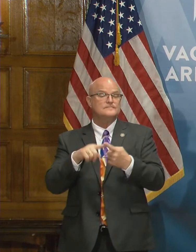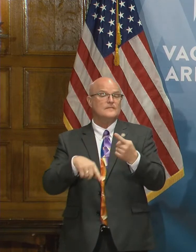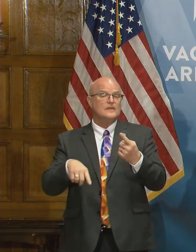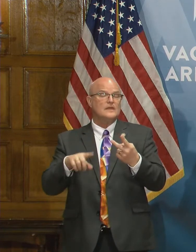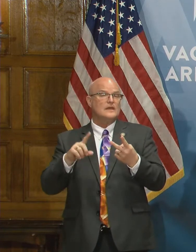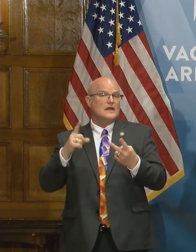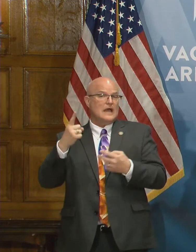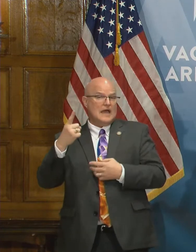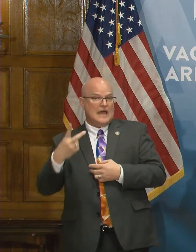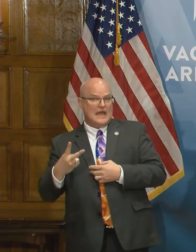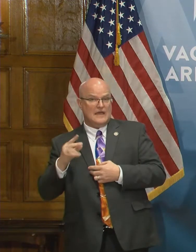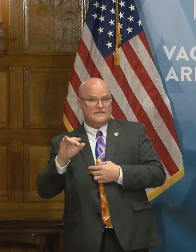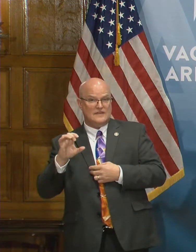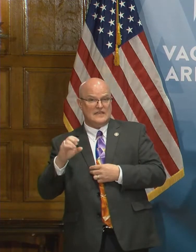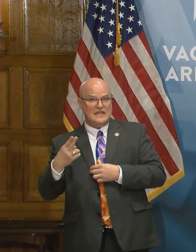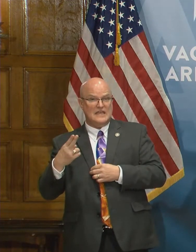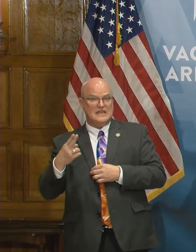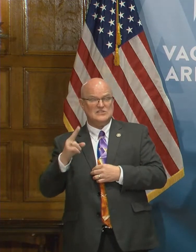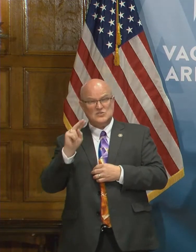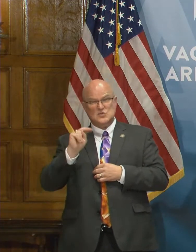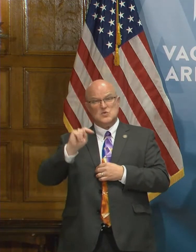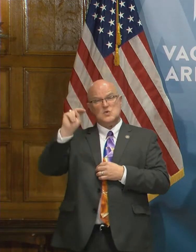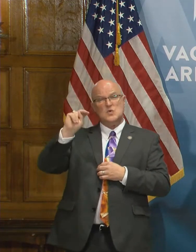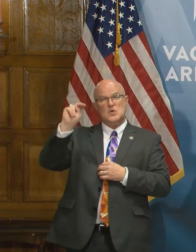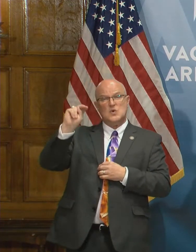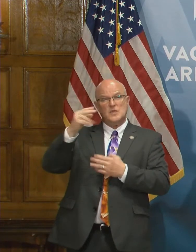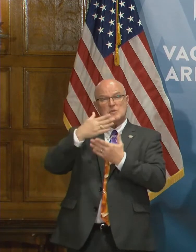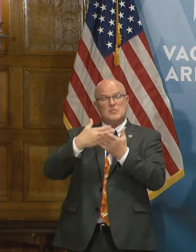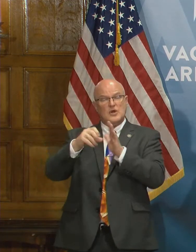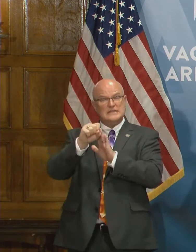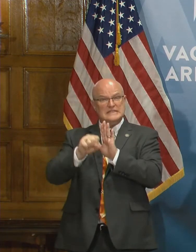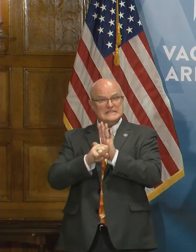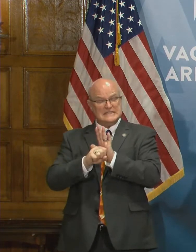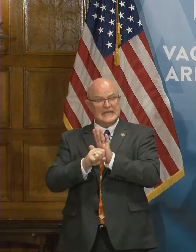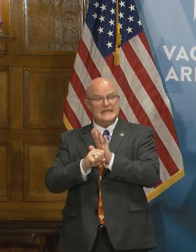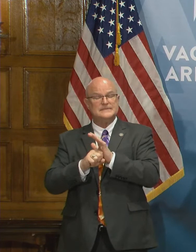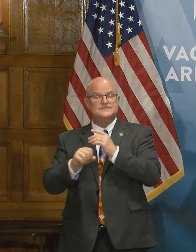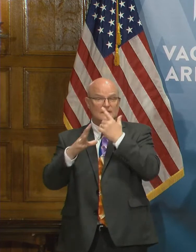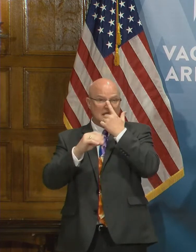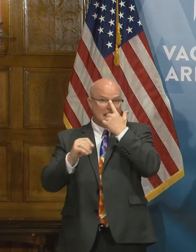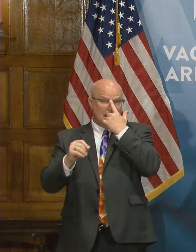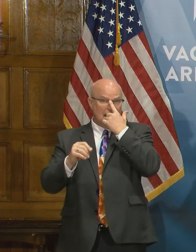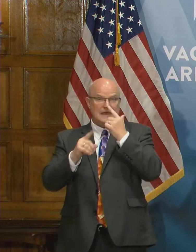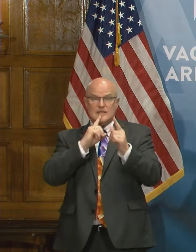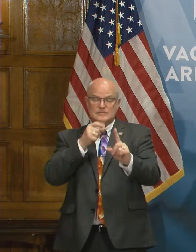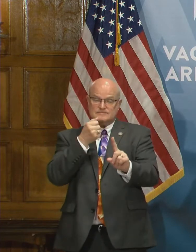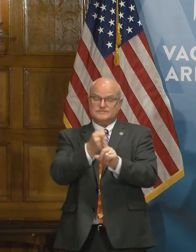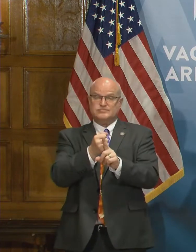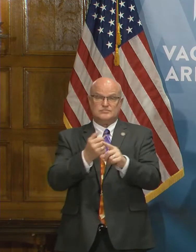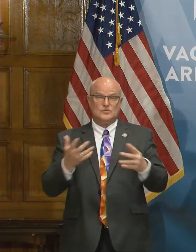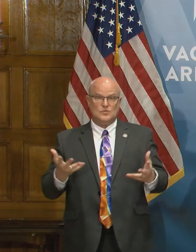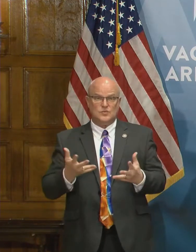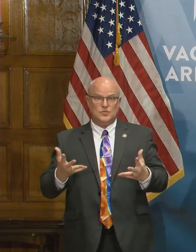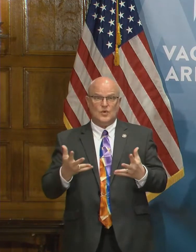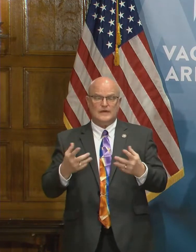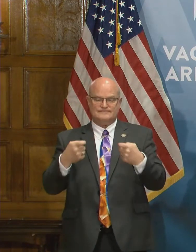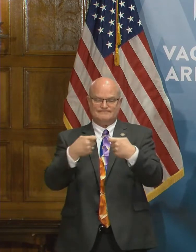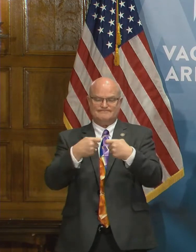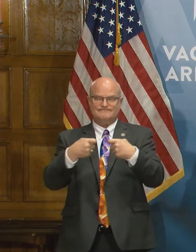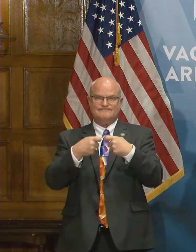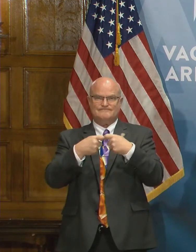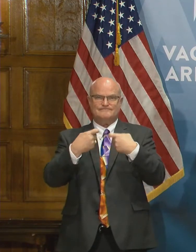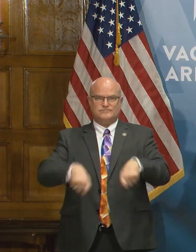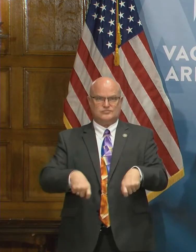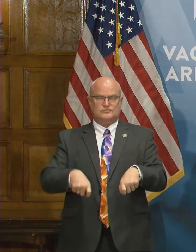a 1/2 inch of ice in the northern parts of the state, and the main impact, of course, will be power